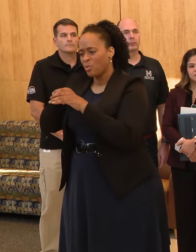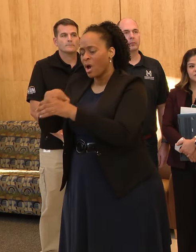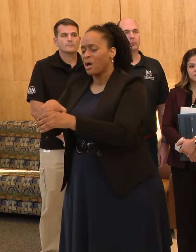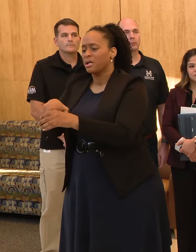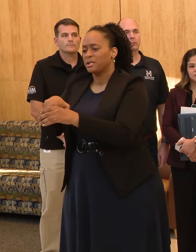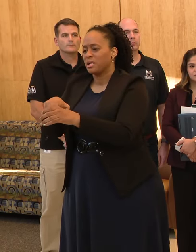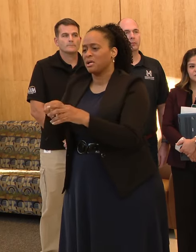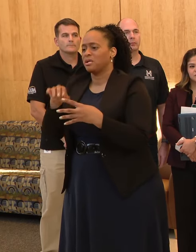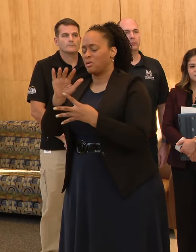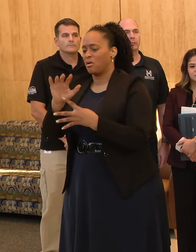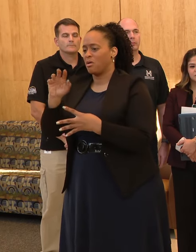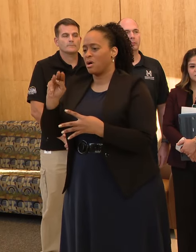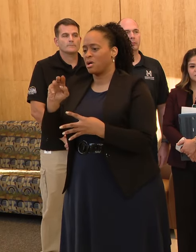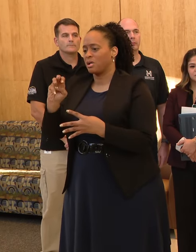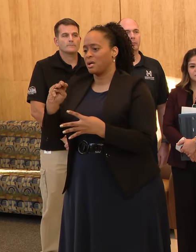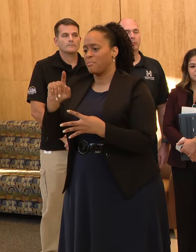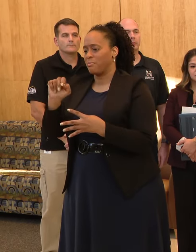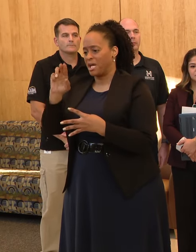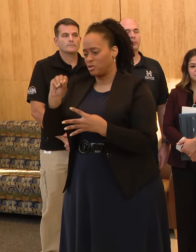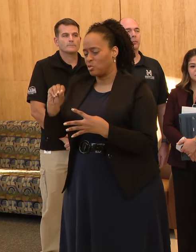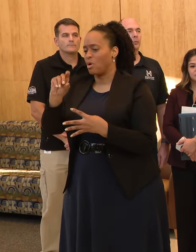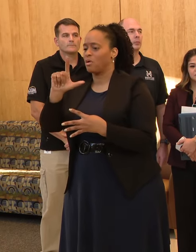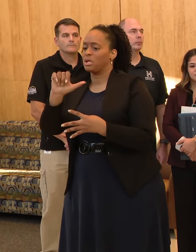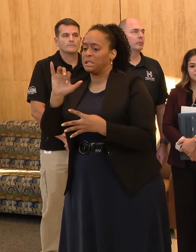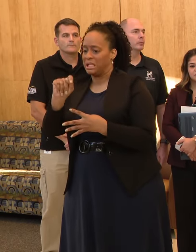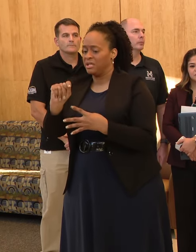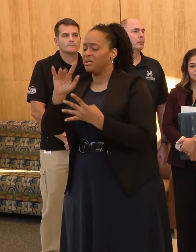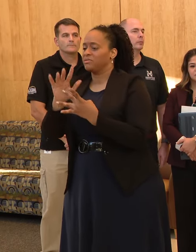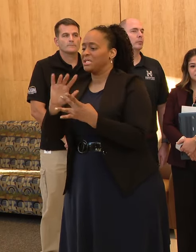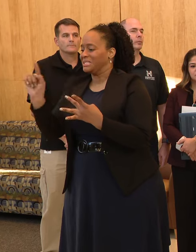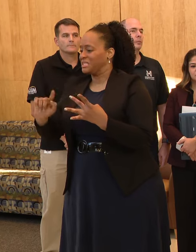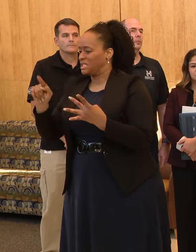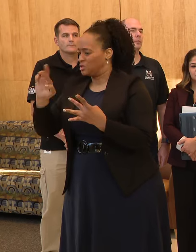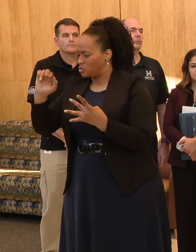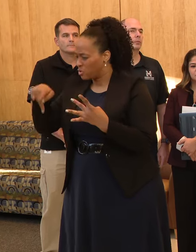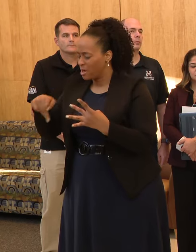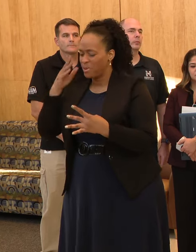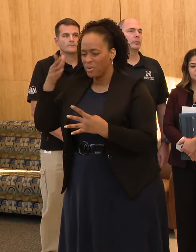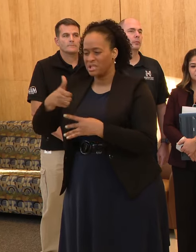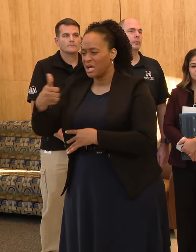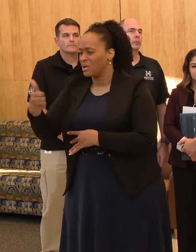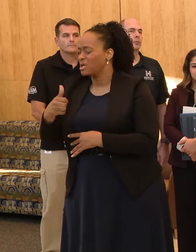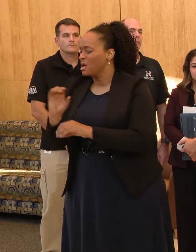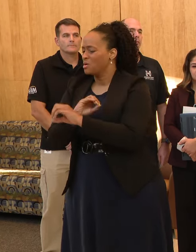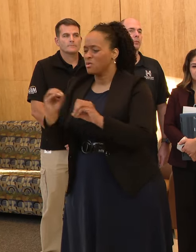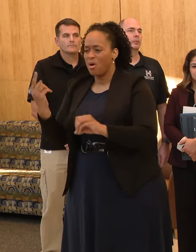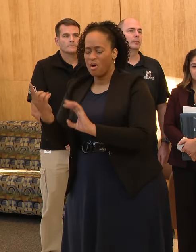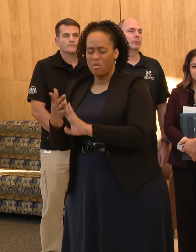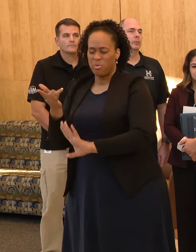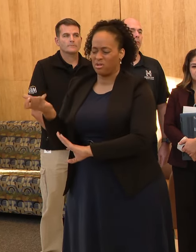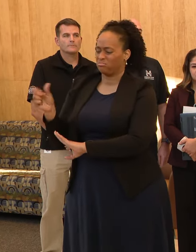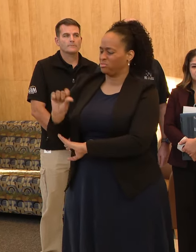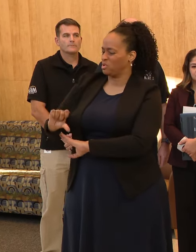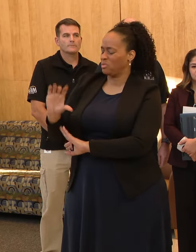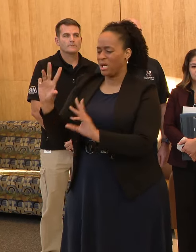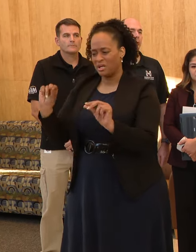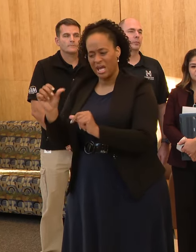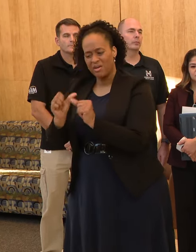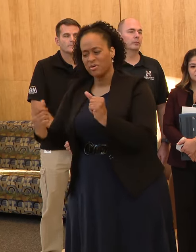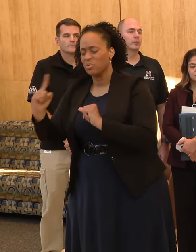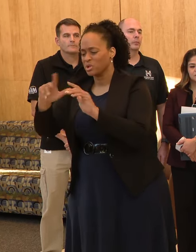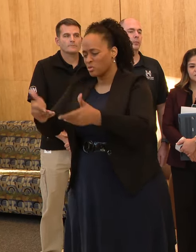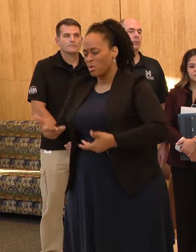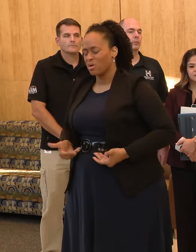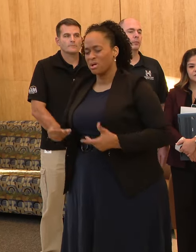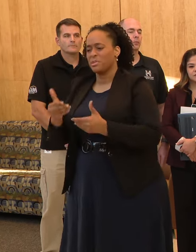ride on Metrolift. Then Z-Trips will take you. No one is turned away from one of our